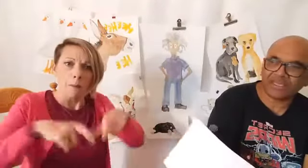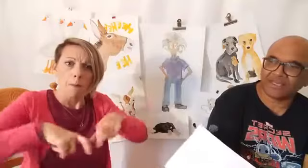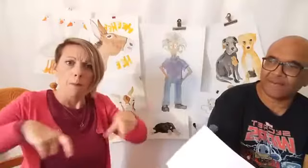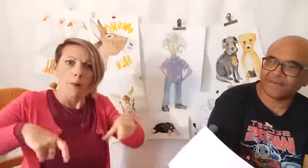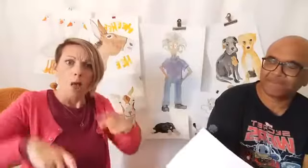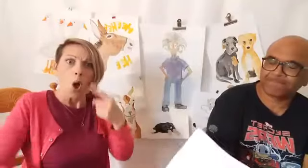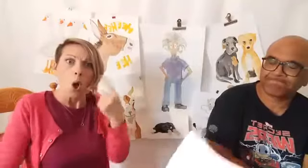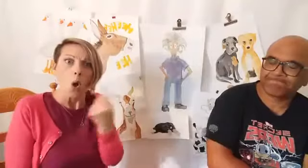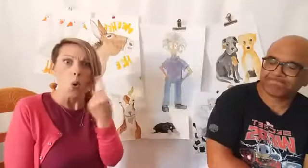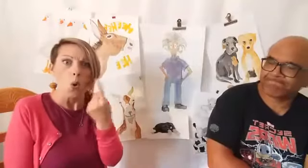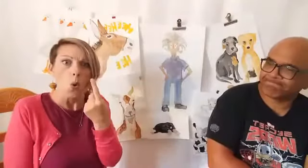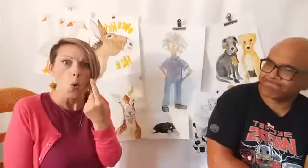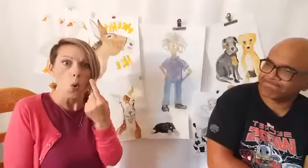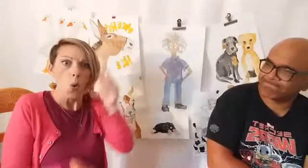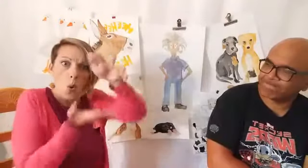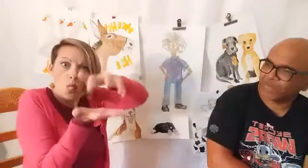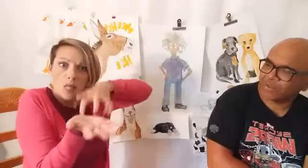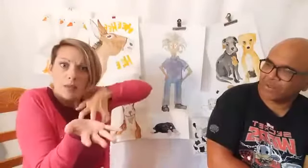it?